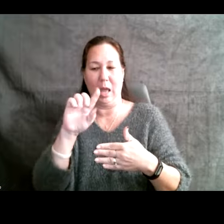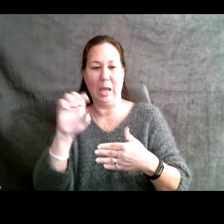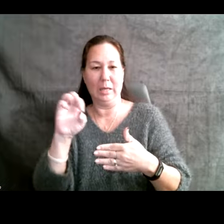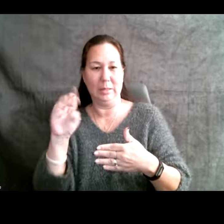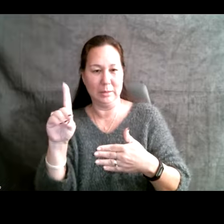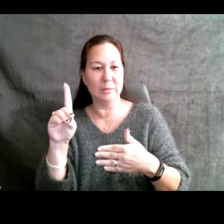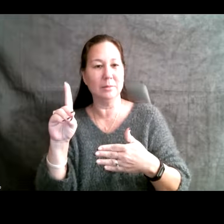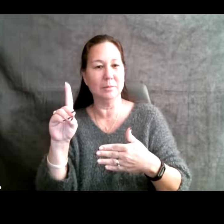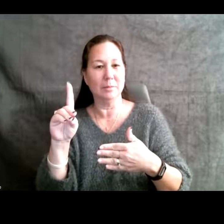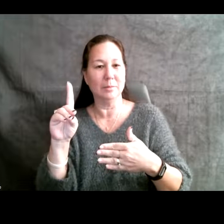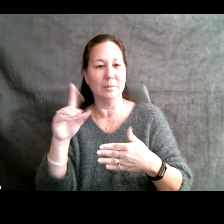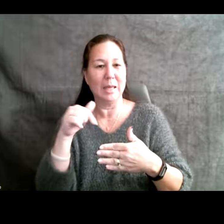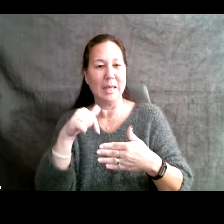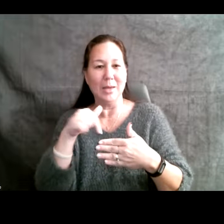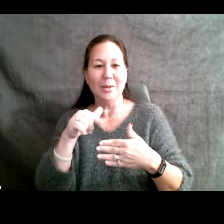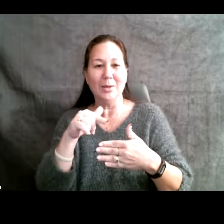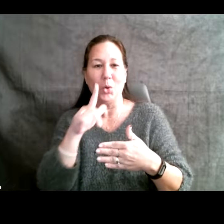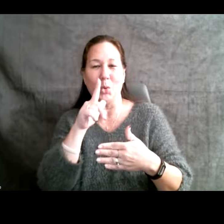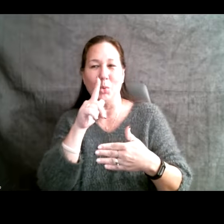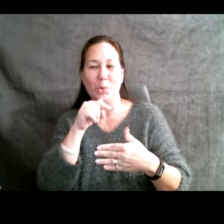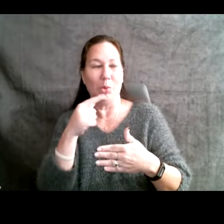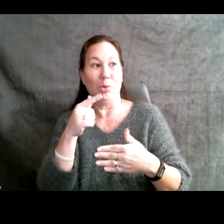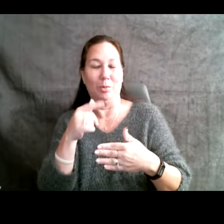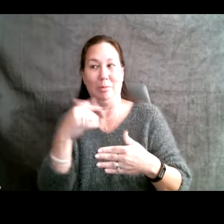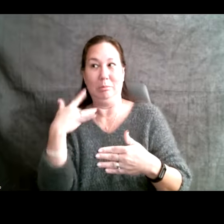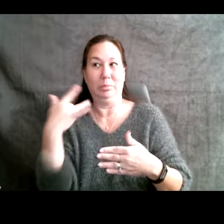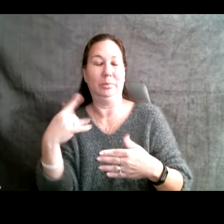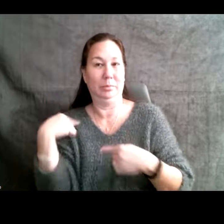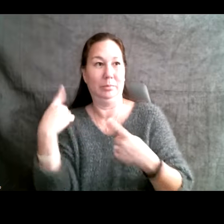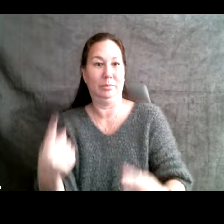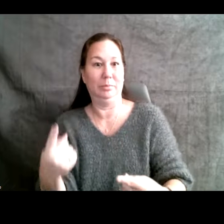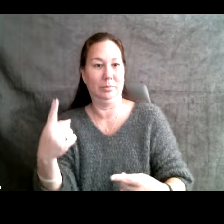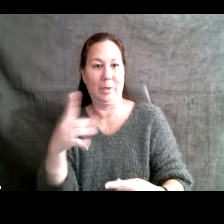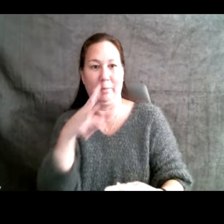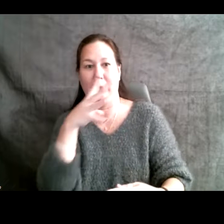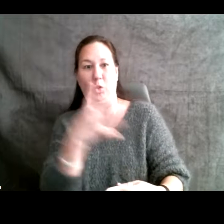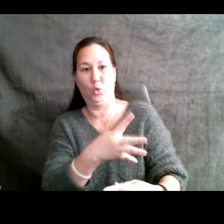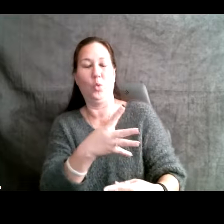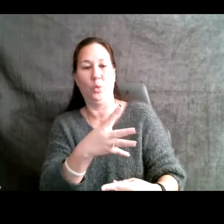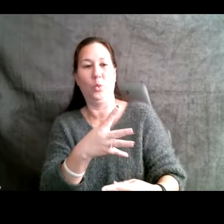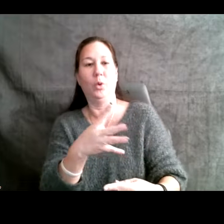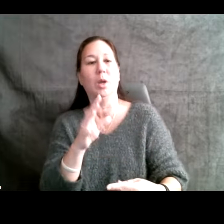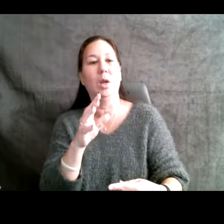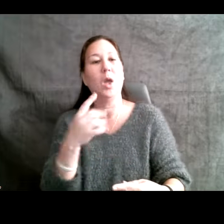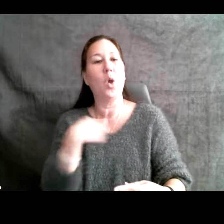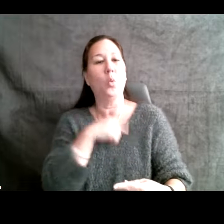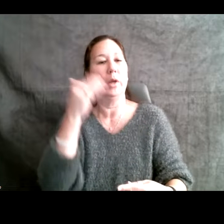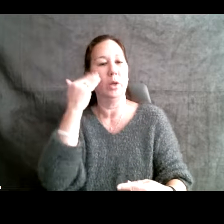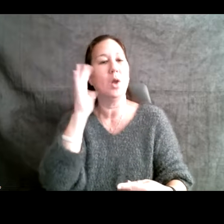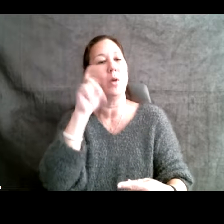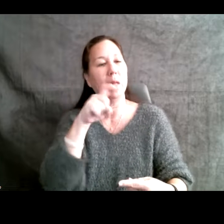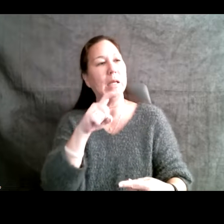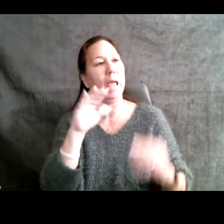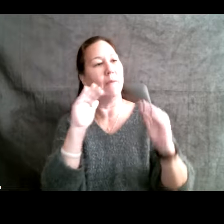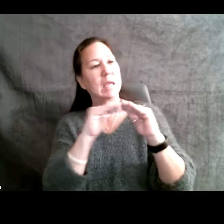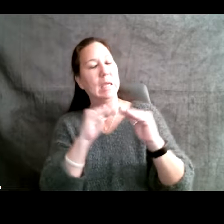being denied, equal protection and respect. So I'm